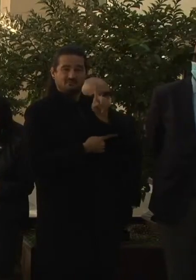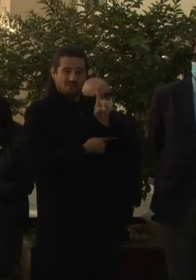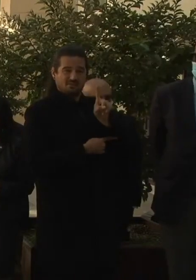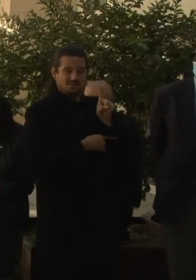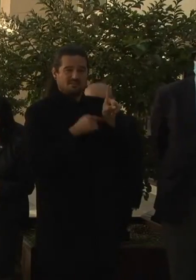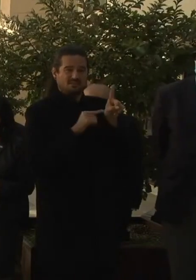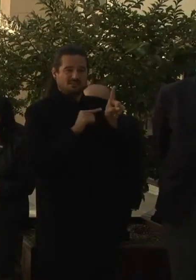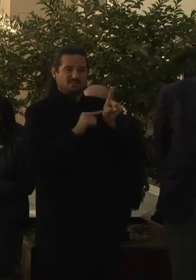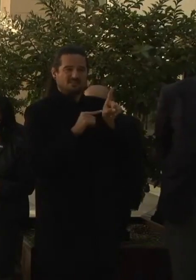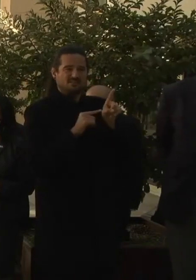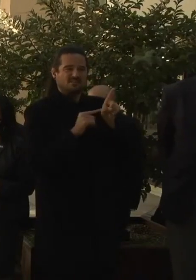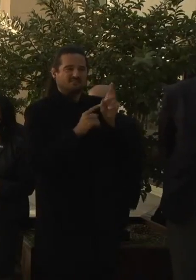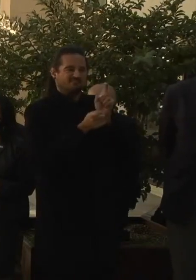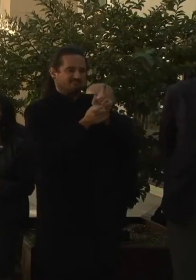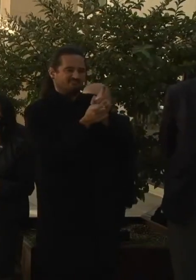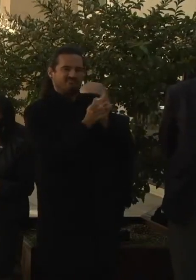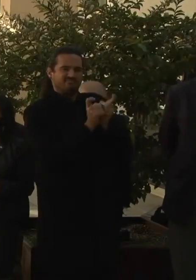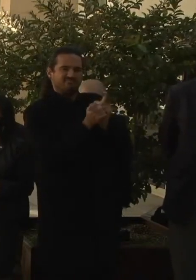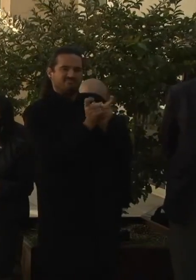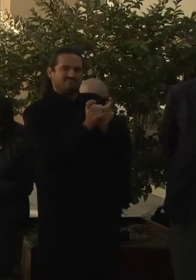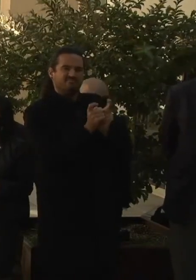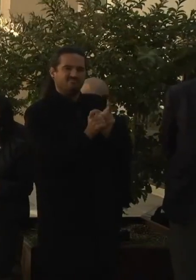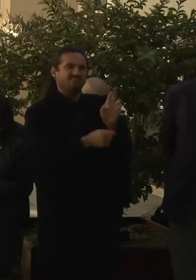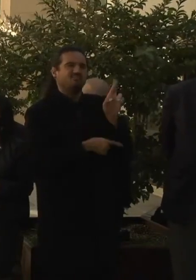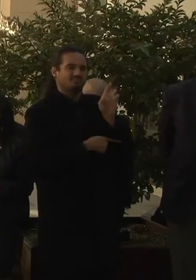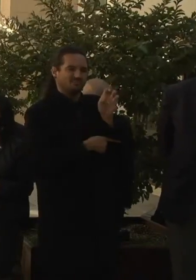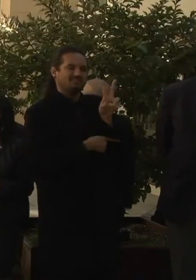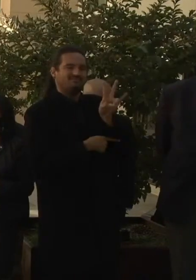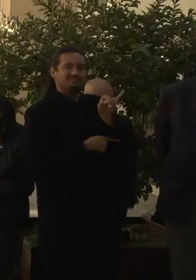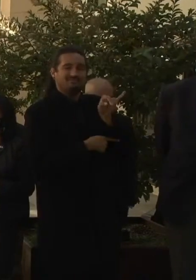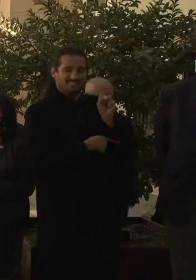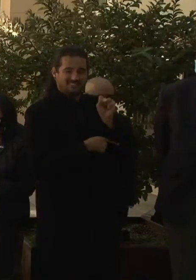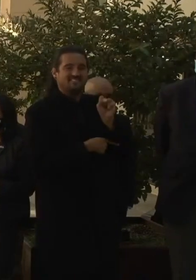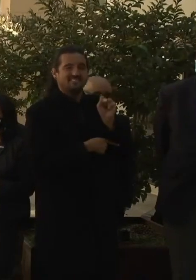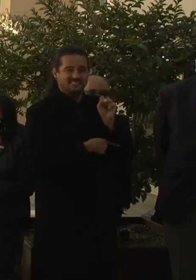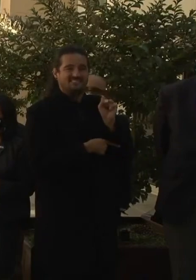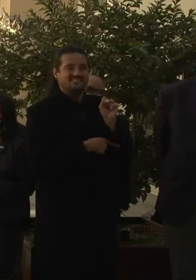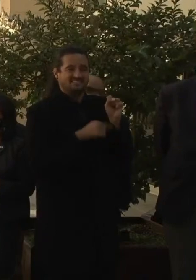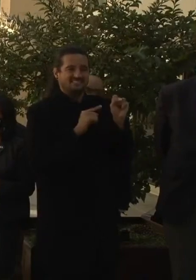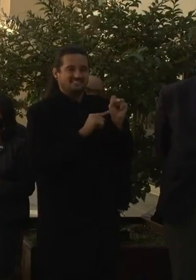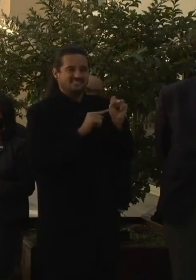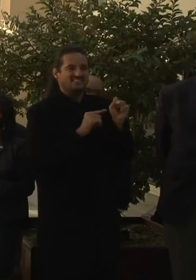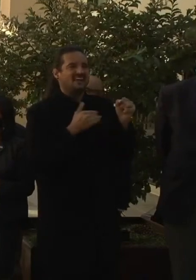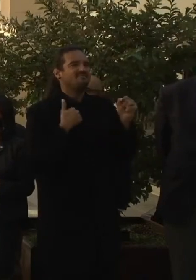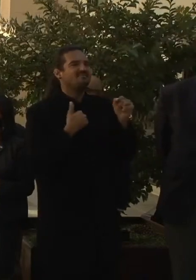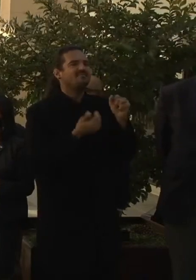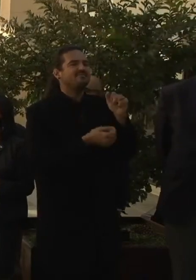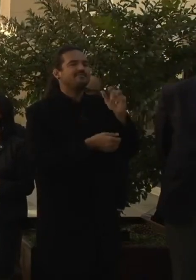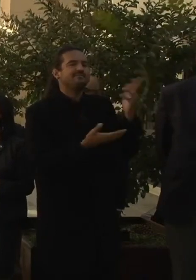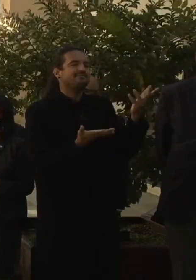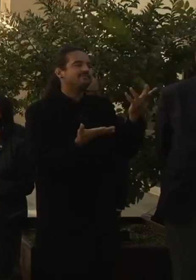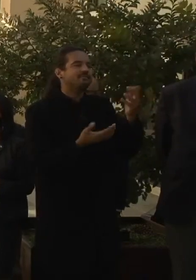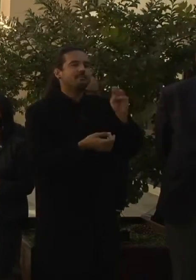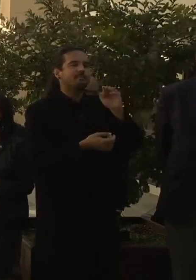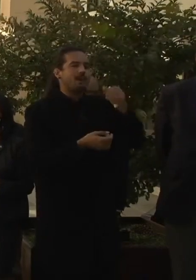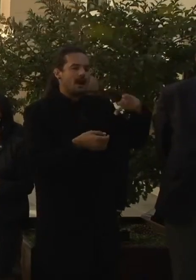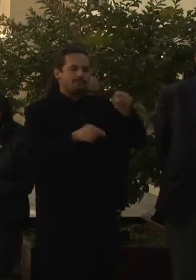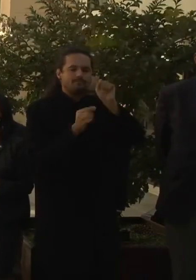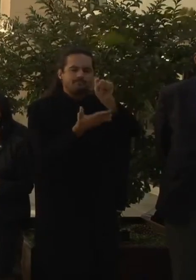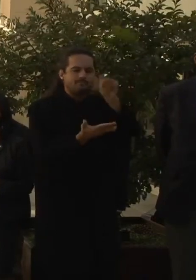those properties, so the state now knows where all of those properties are. HCD can look at that and immediately identify